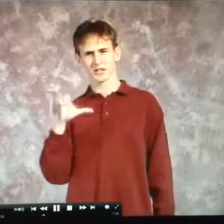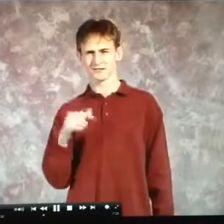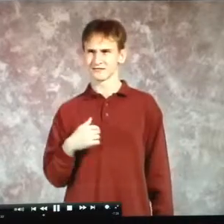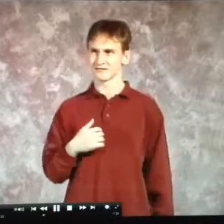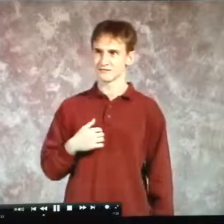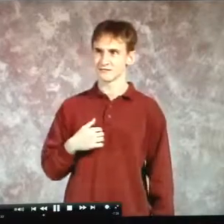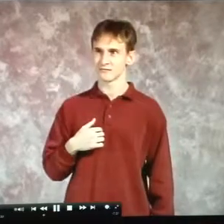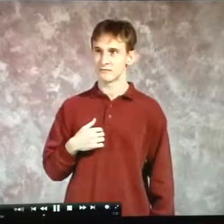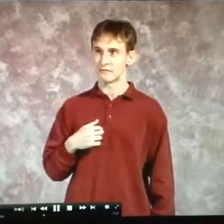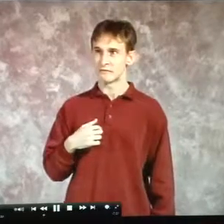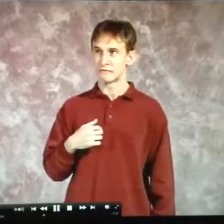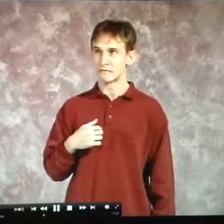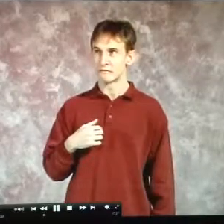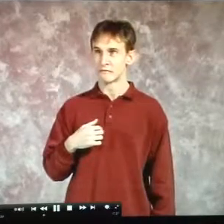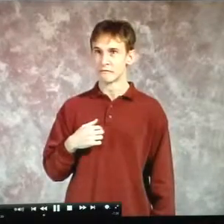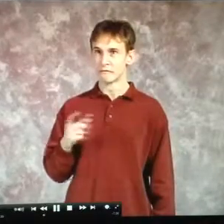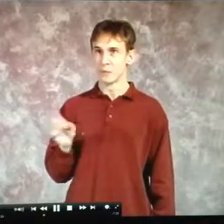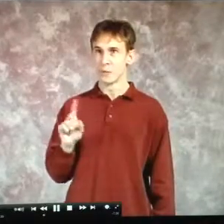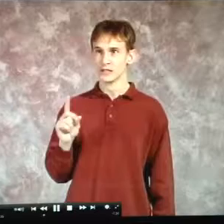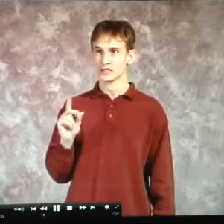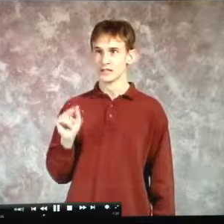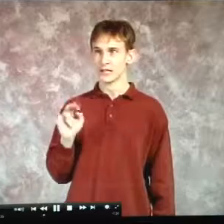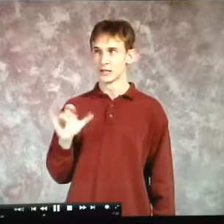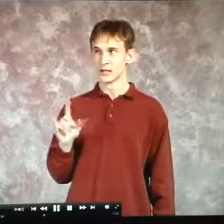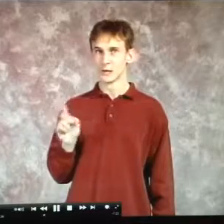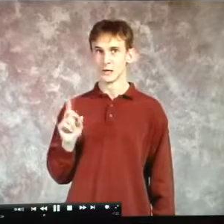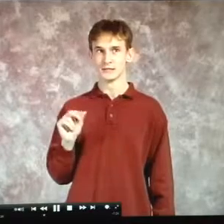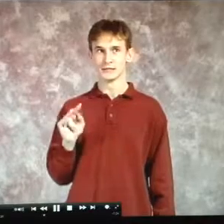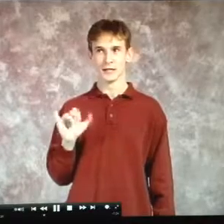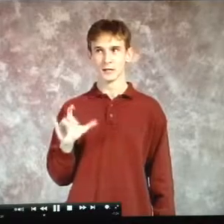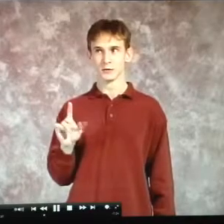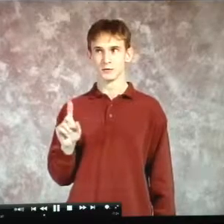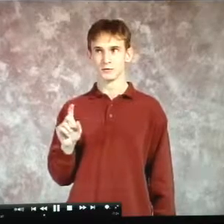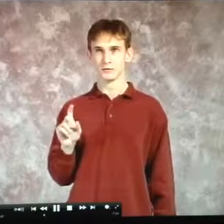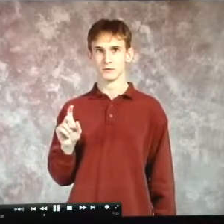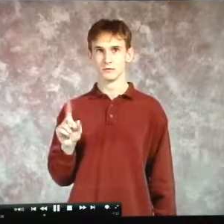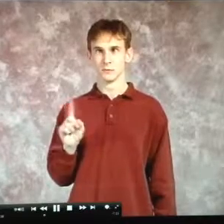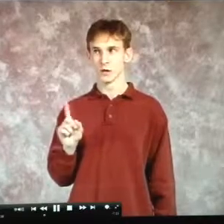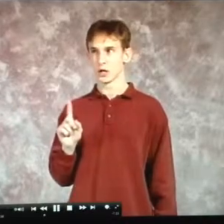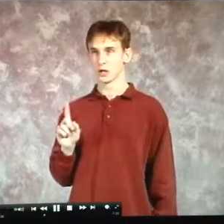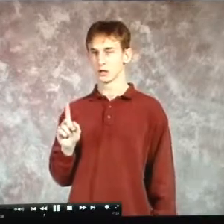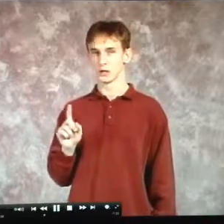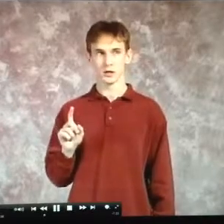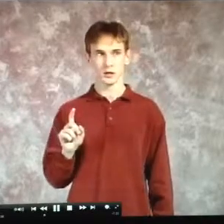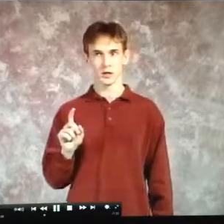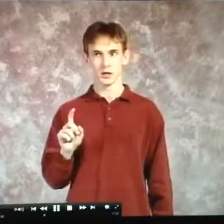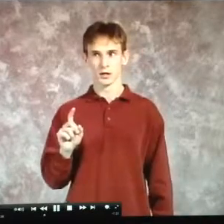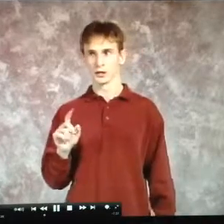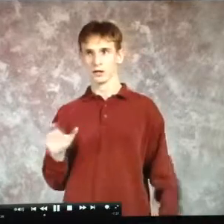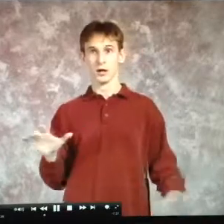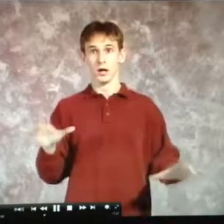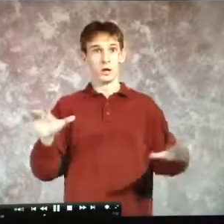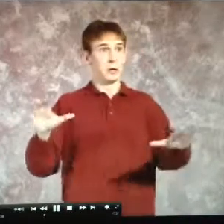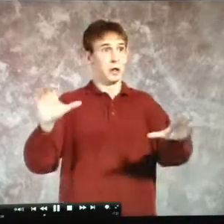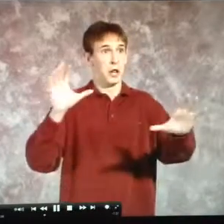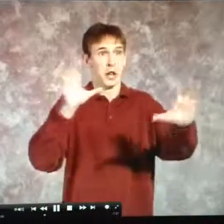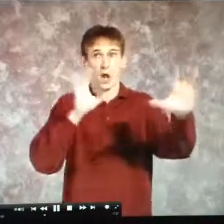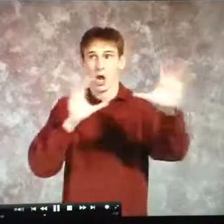me, they're like, where's Daniel? And we're like, where is Daniel? We don't know. We don't know where he is. And so everybody